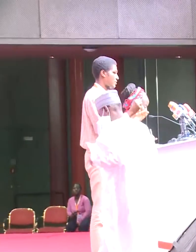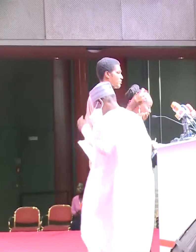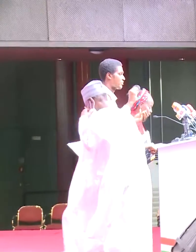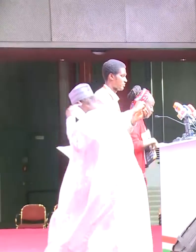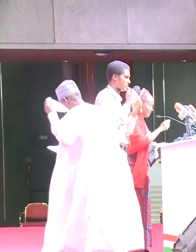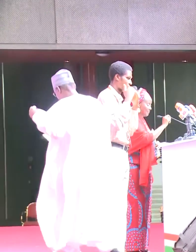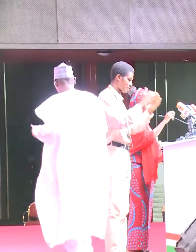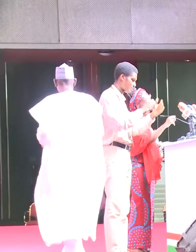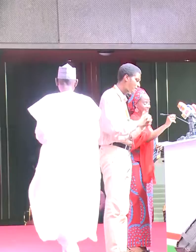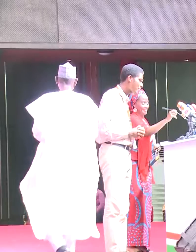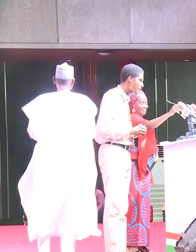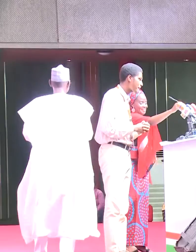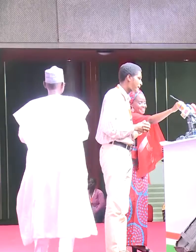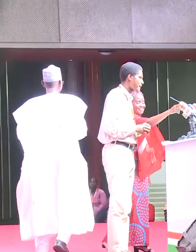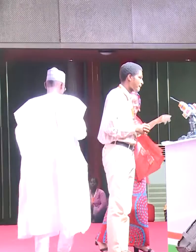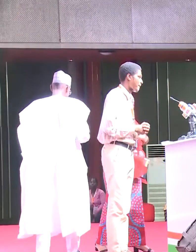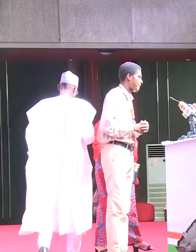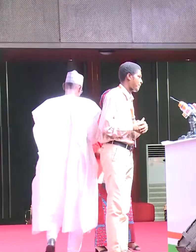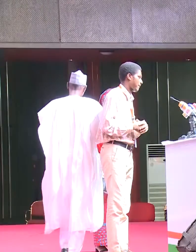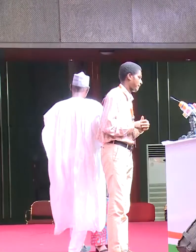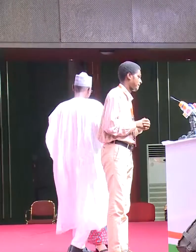more. Thank you.